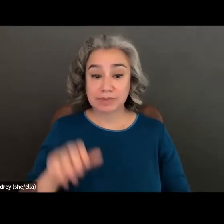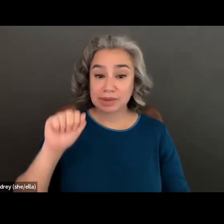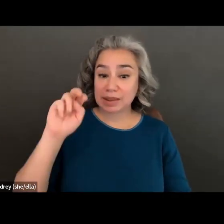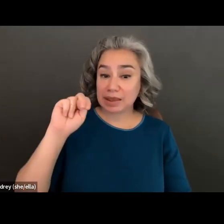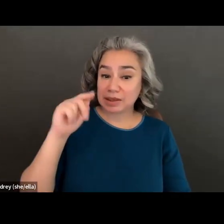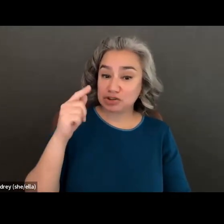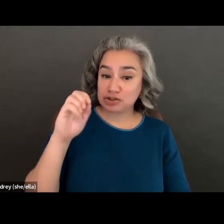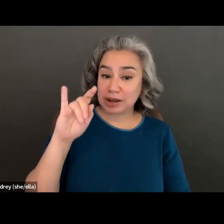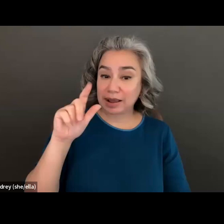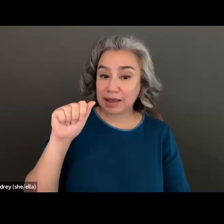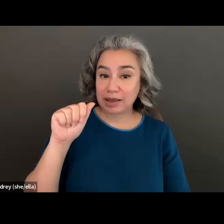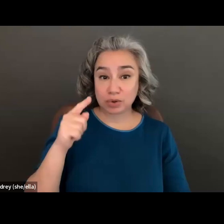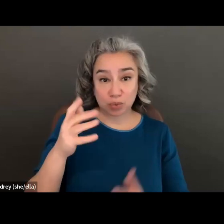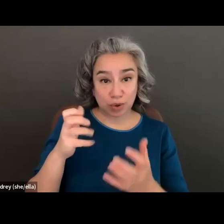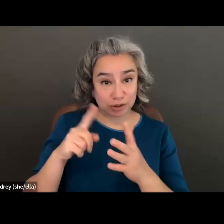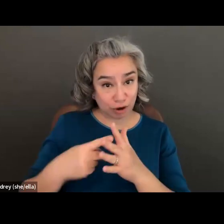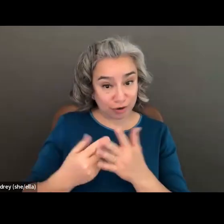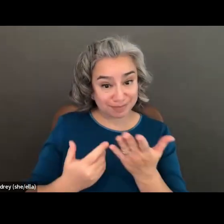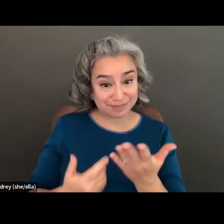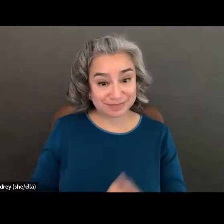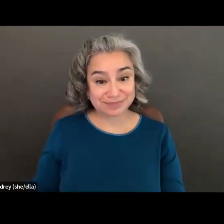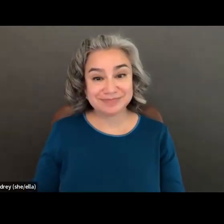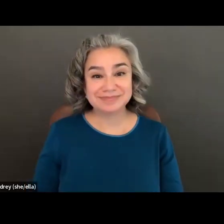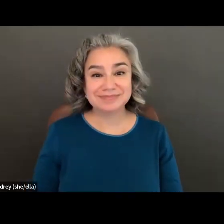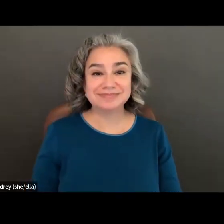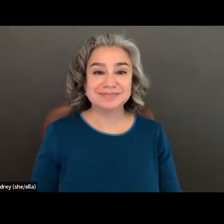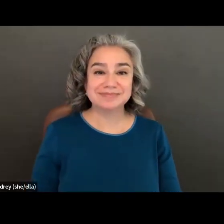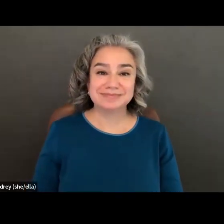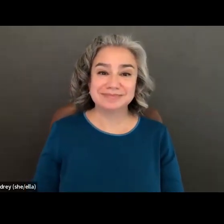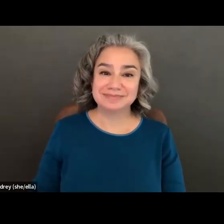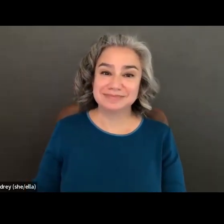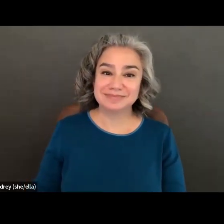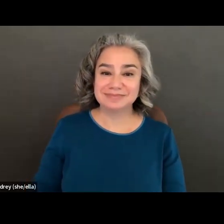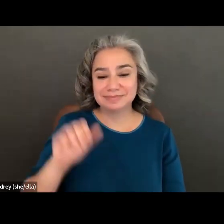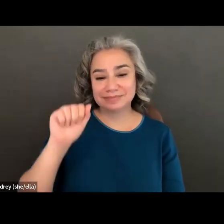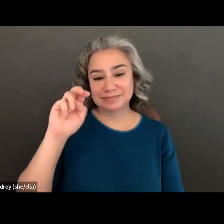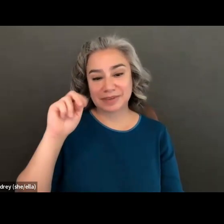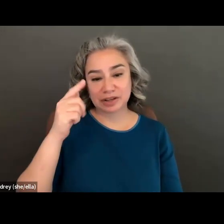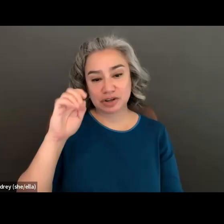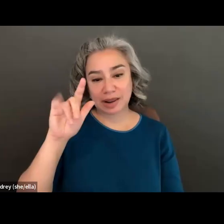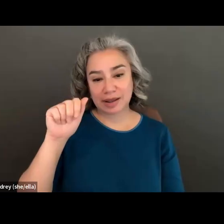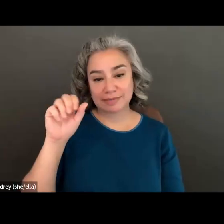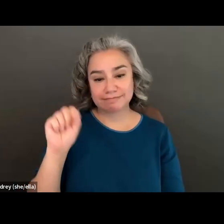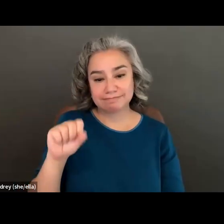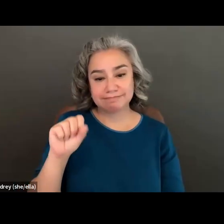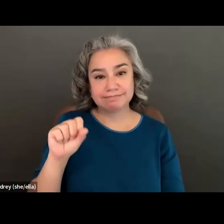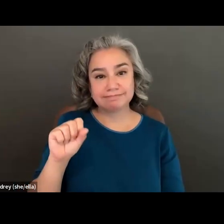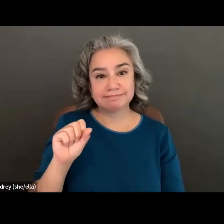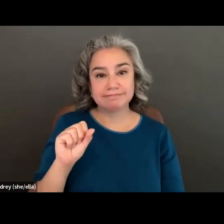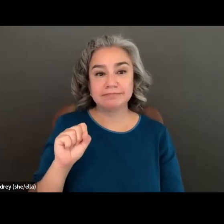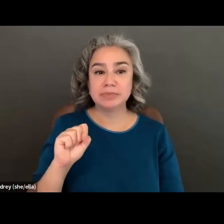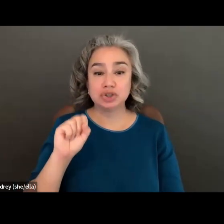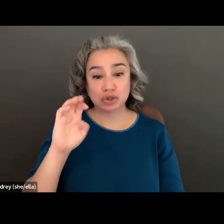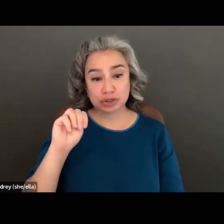Angelica, did you want to kick us off here? Sure. Yeah. And